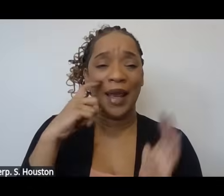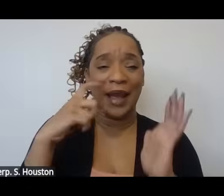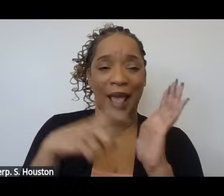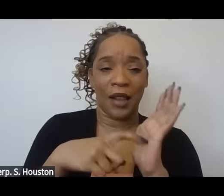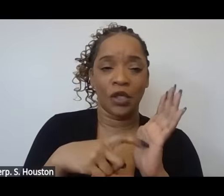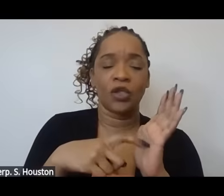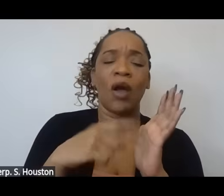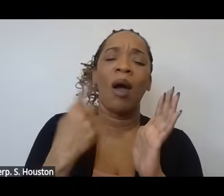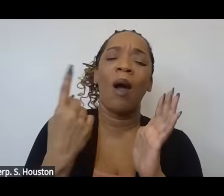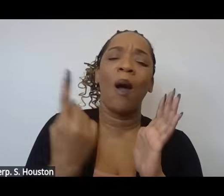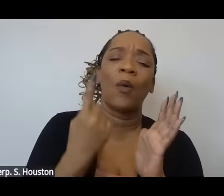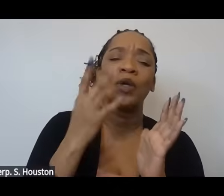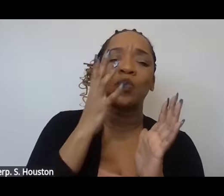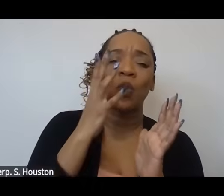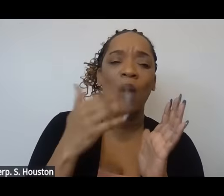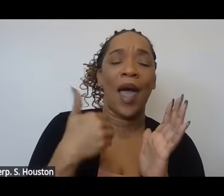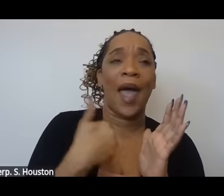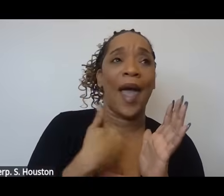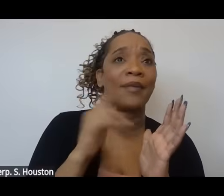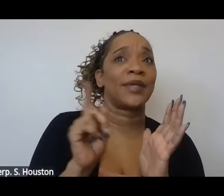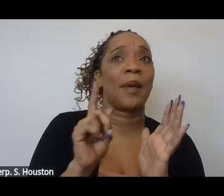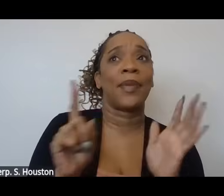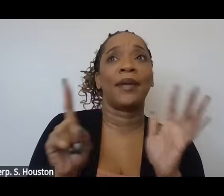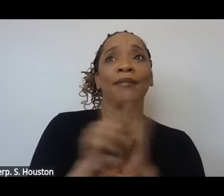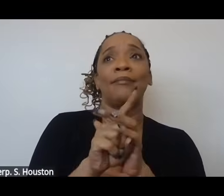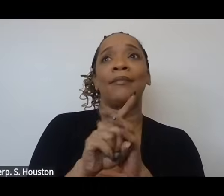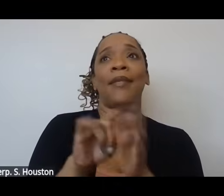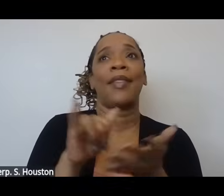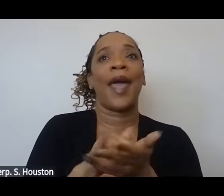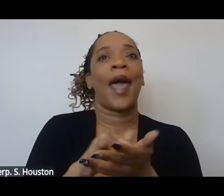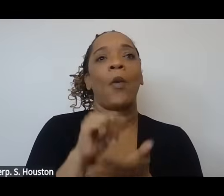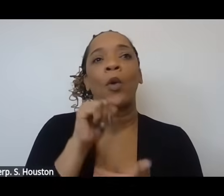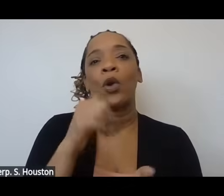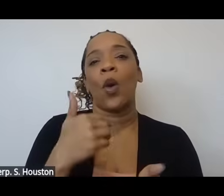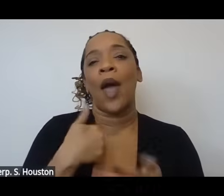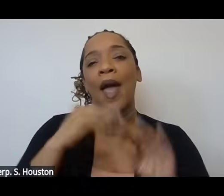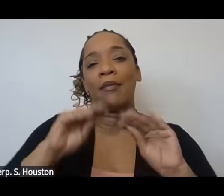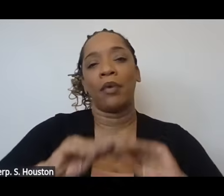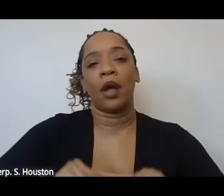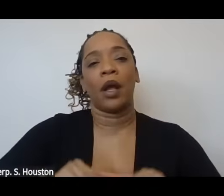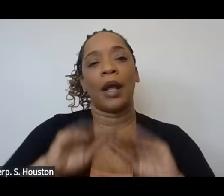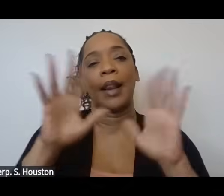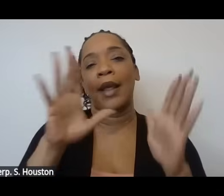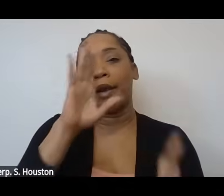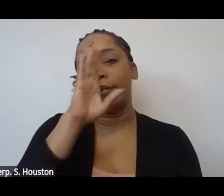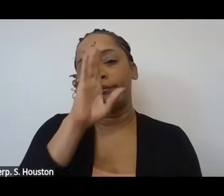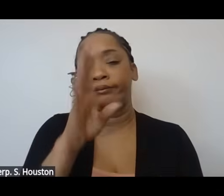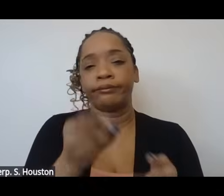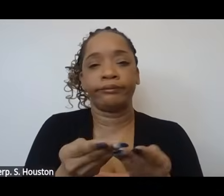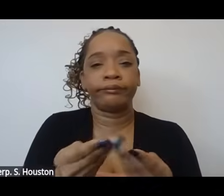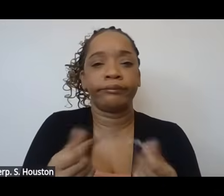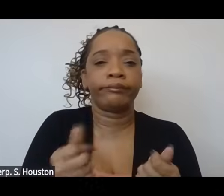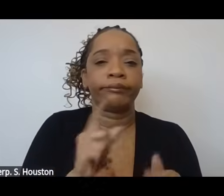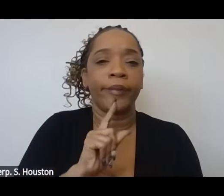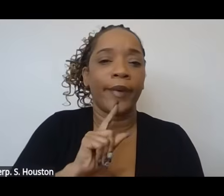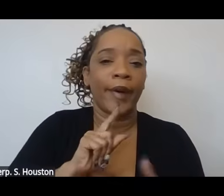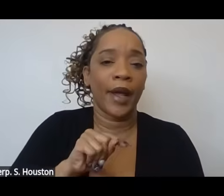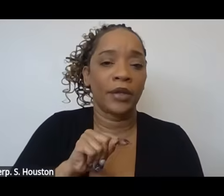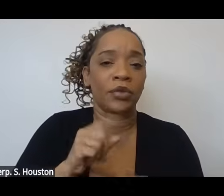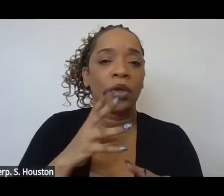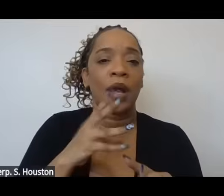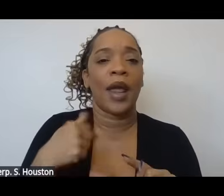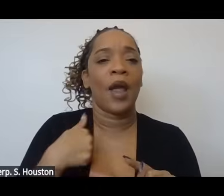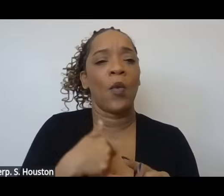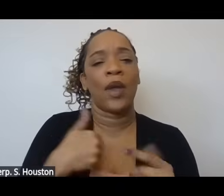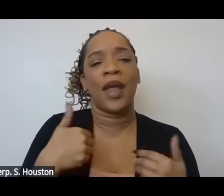that our procedure doesn't allow us to have a really, straightforward resolution of, and we have excellent and